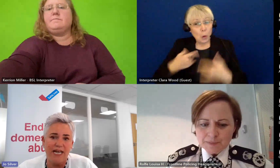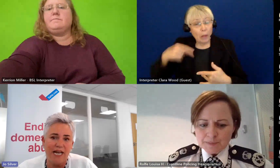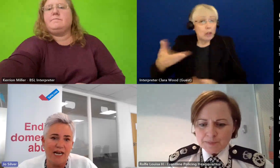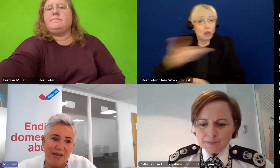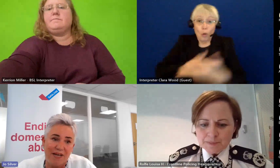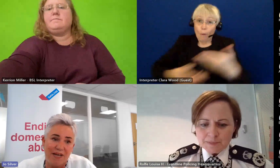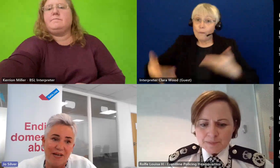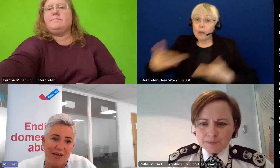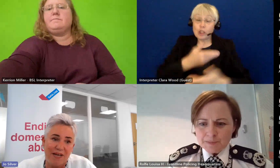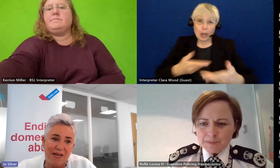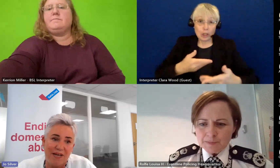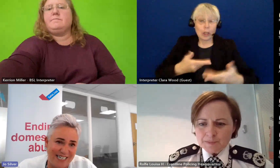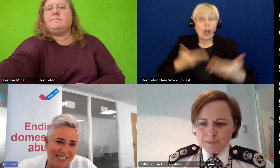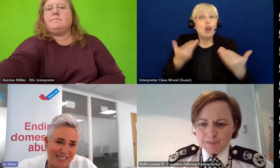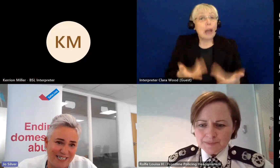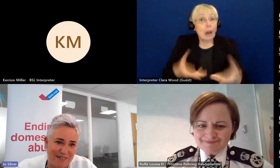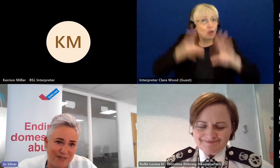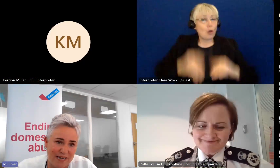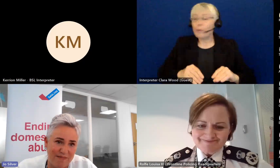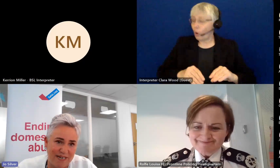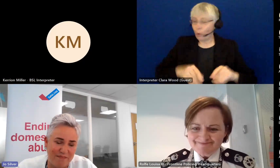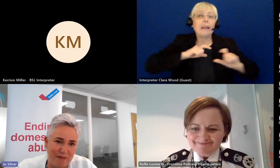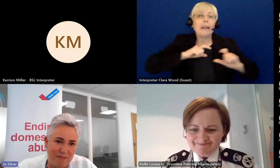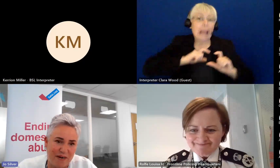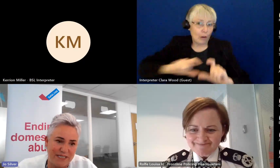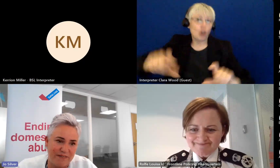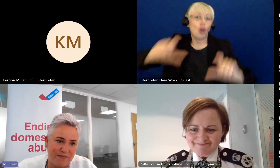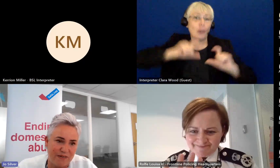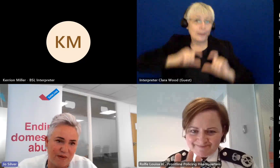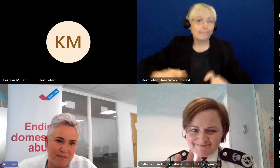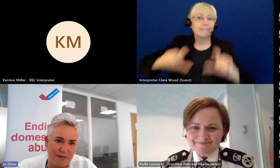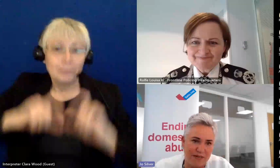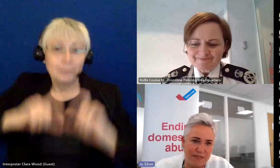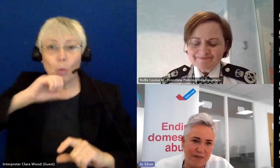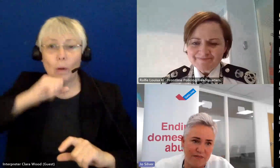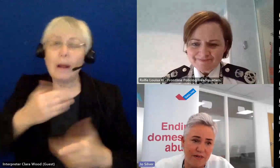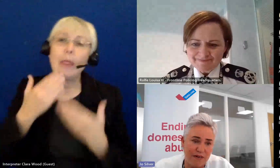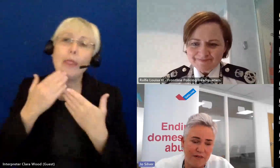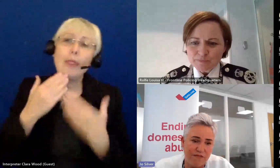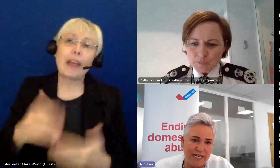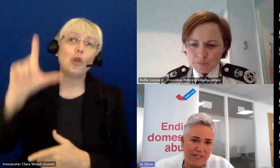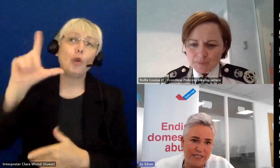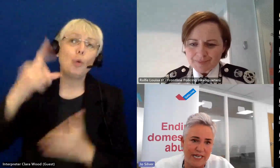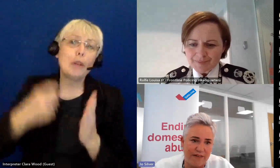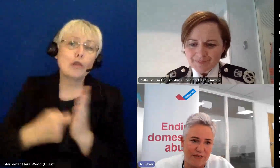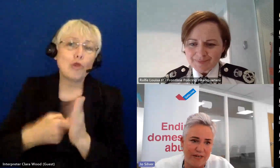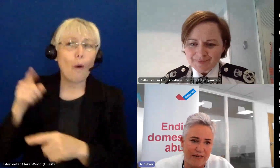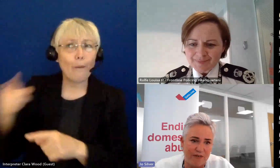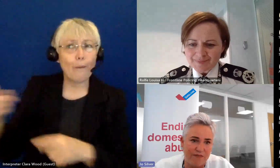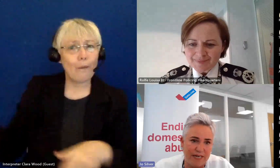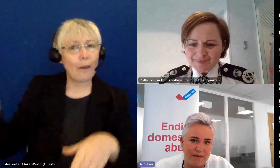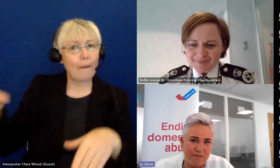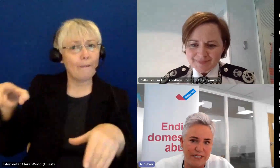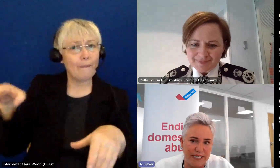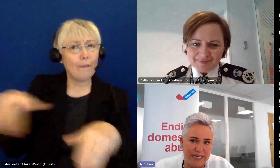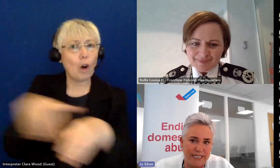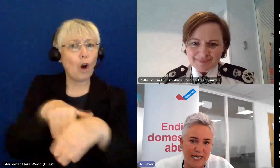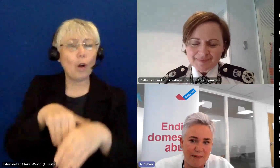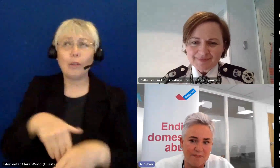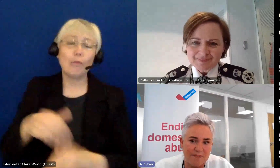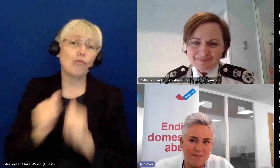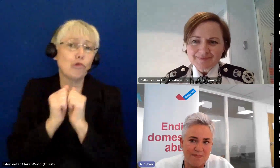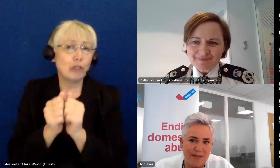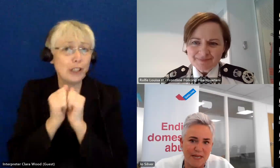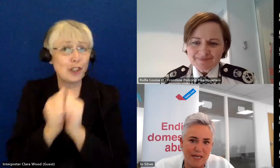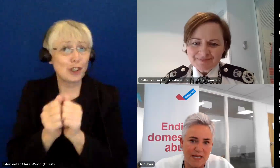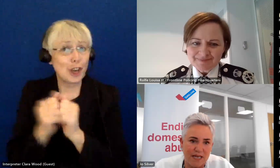continue it. And a big thank you, Louisa, for coming and be part of the webinar. It's been really good to have you here and we've really appreciated